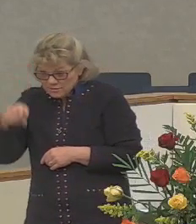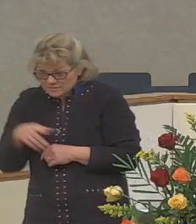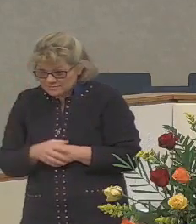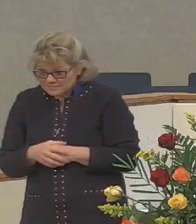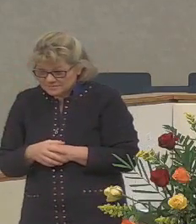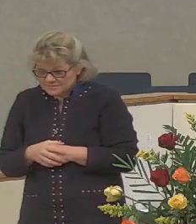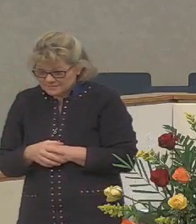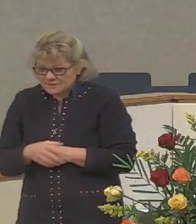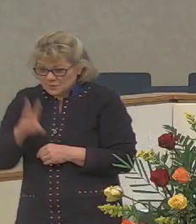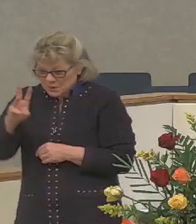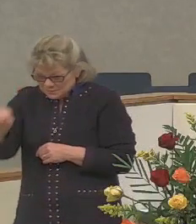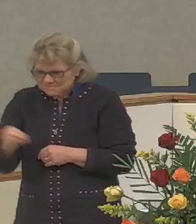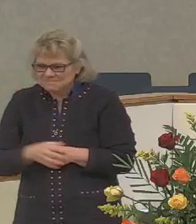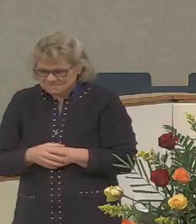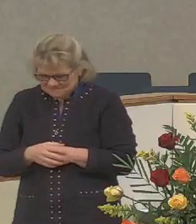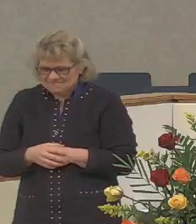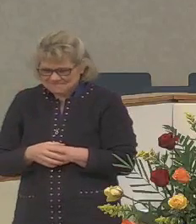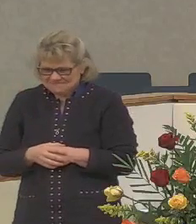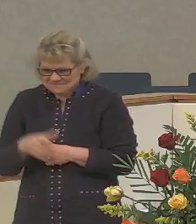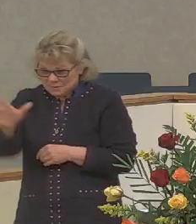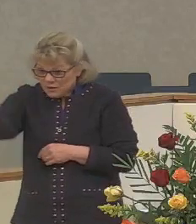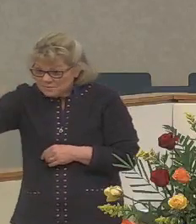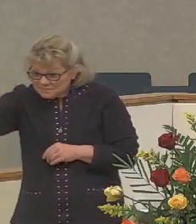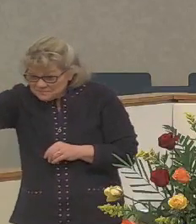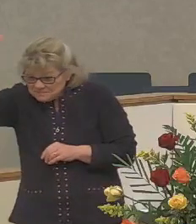Mark Wojnarowski, where's Mark?